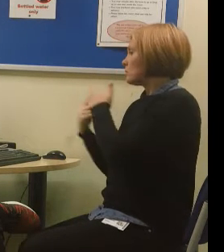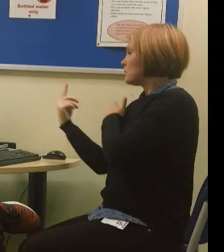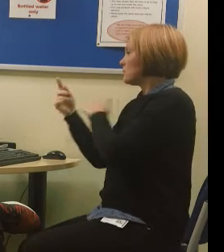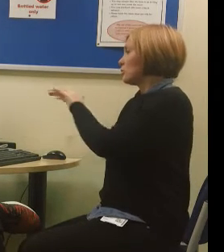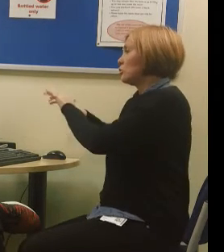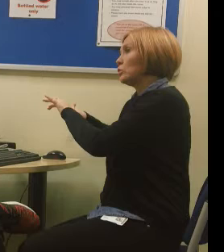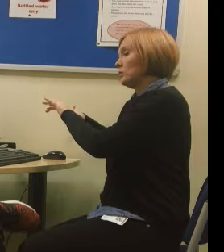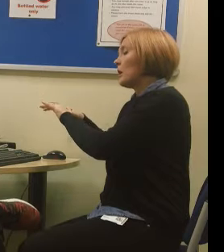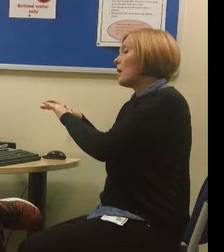on.